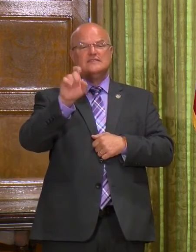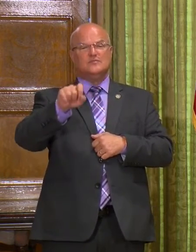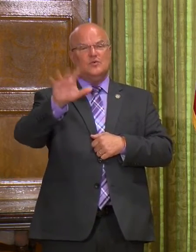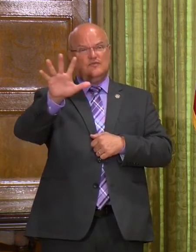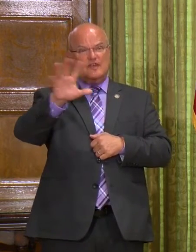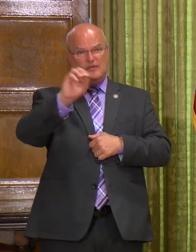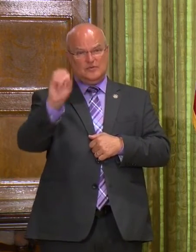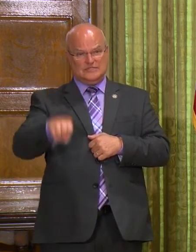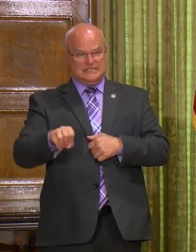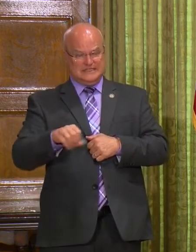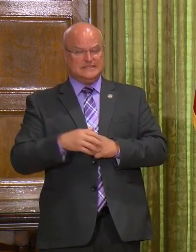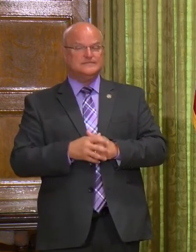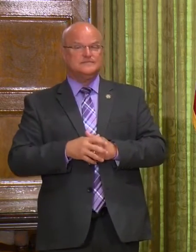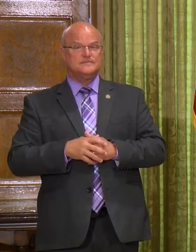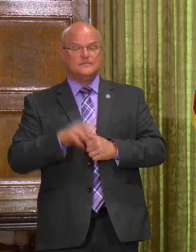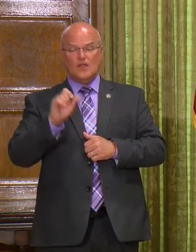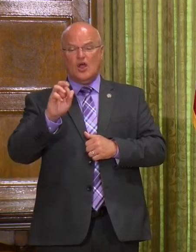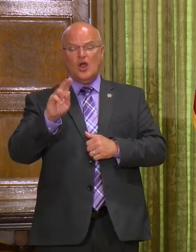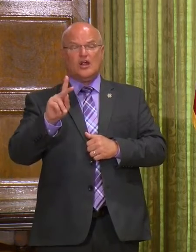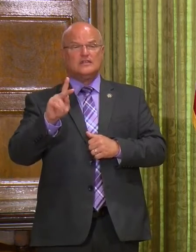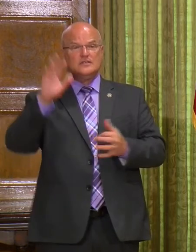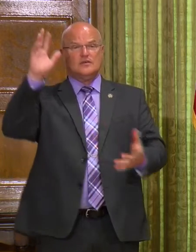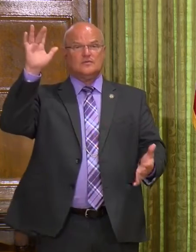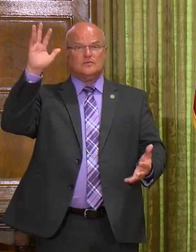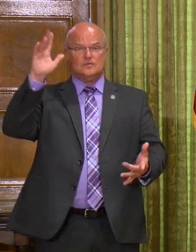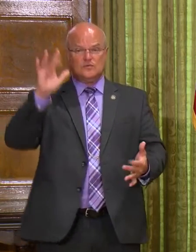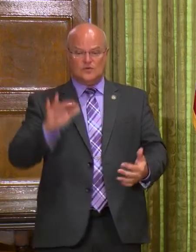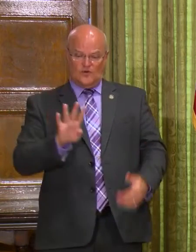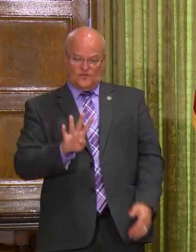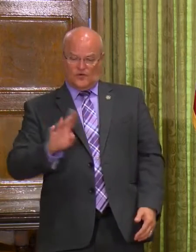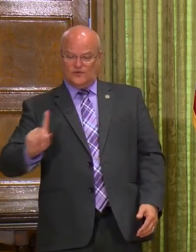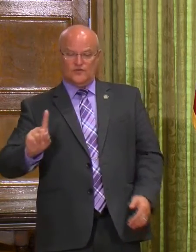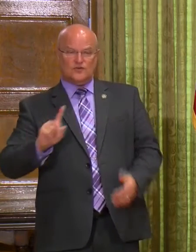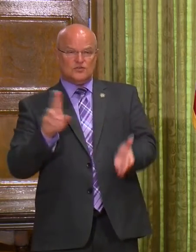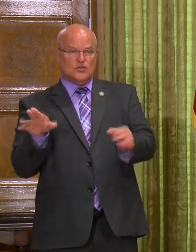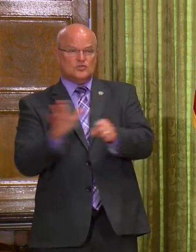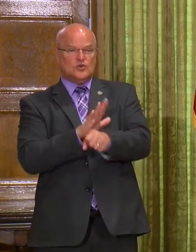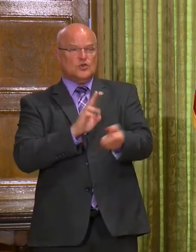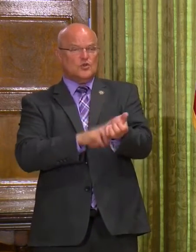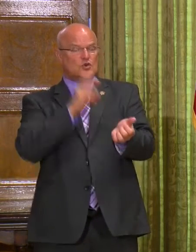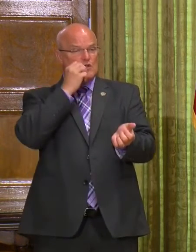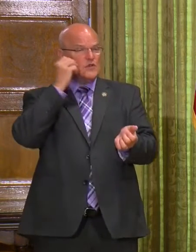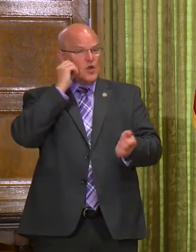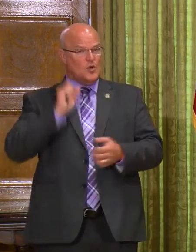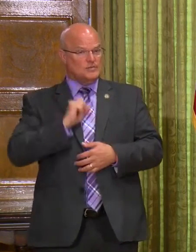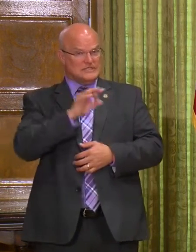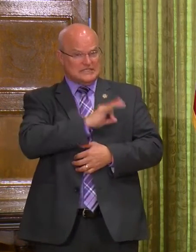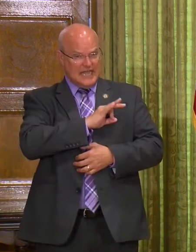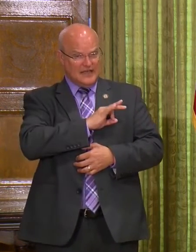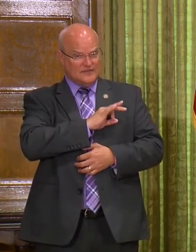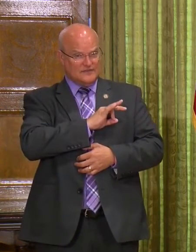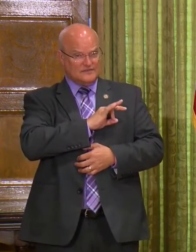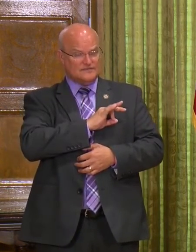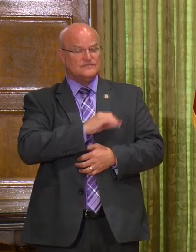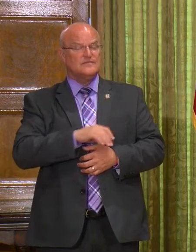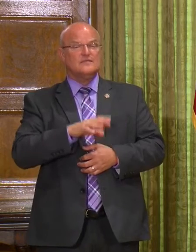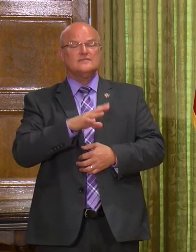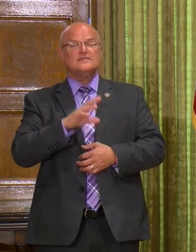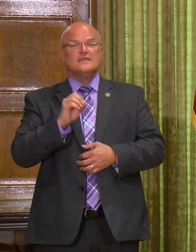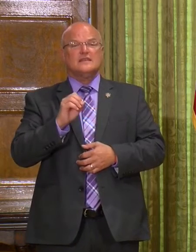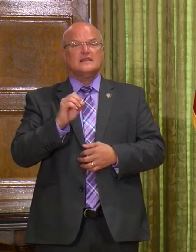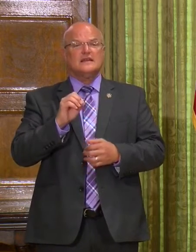27.5. Arkansas was 41st, in a good way, in total nursing home staff cases per 1,000 in every nursing